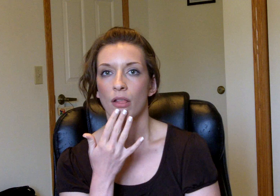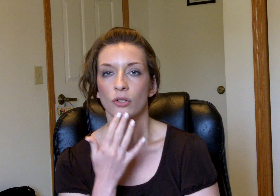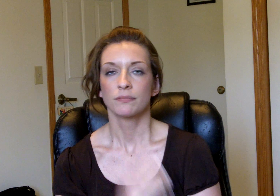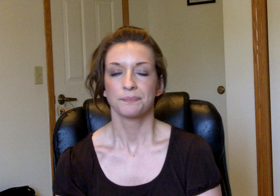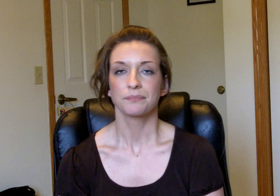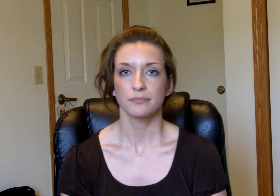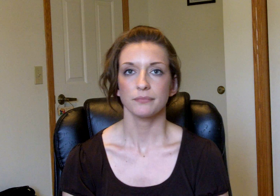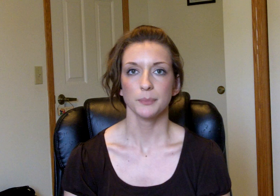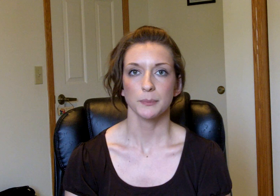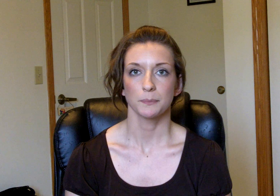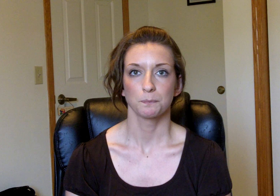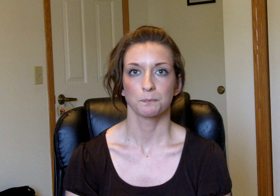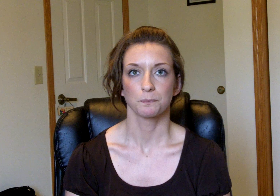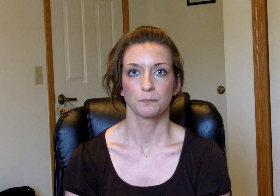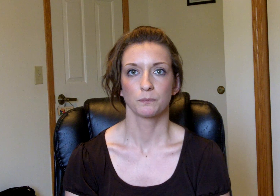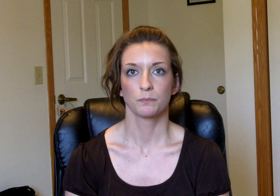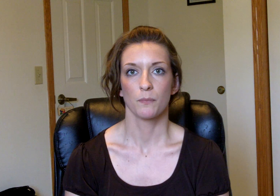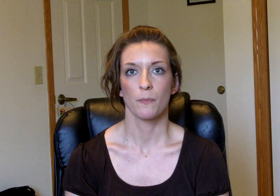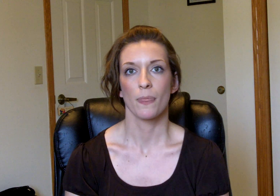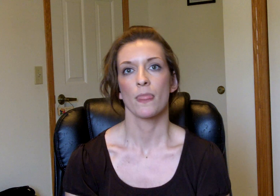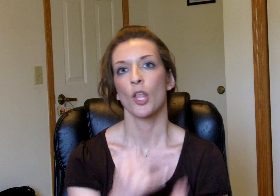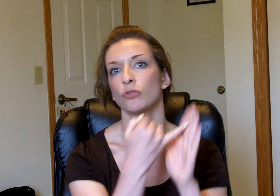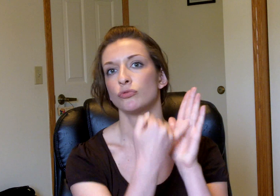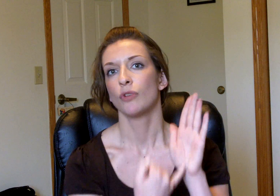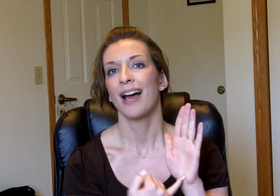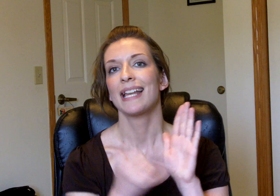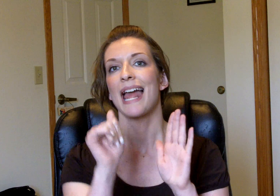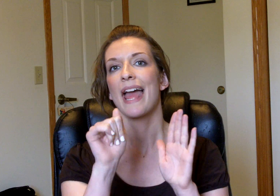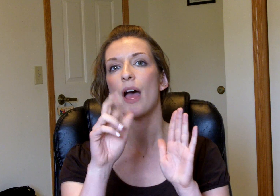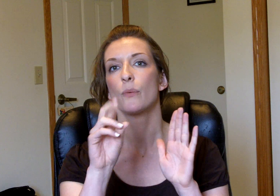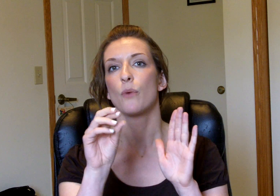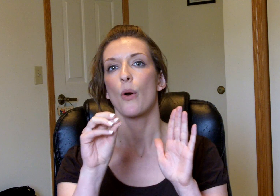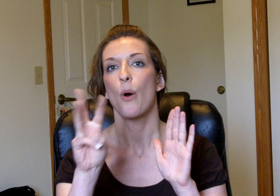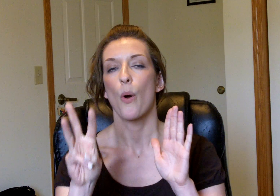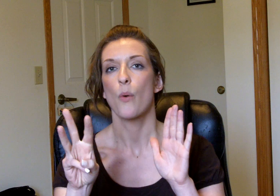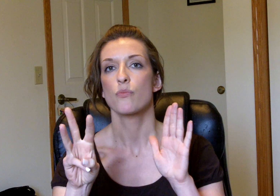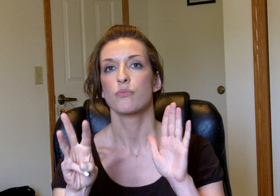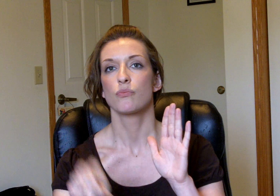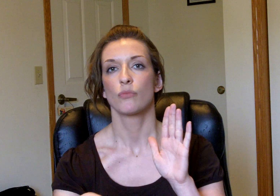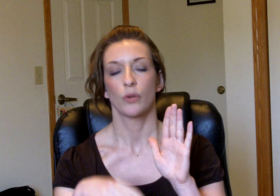Draw an arrow down this side margin of your paper. Put the head of the arrow down at the bottom.